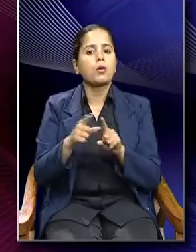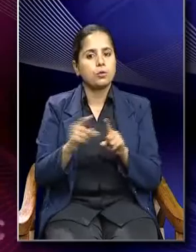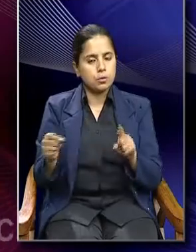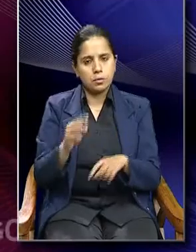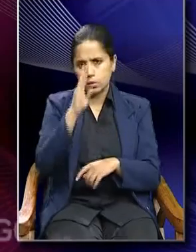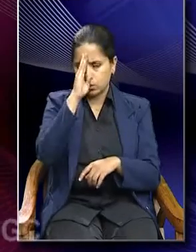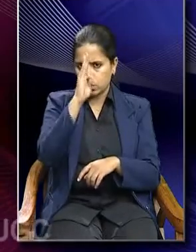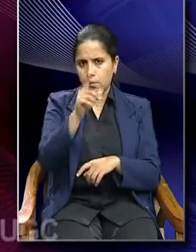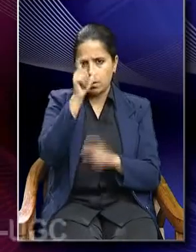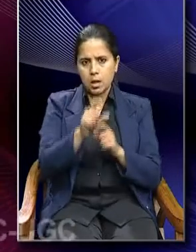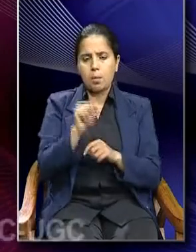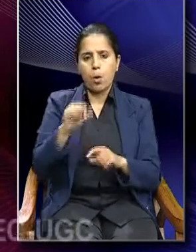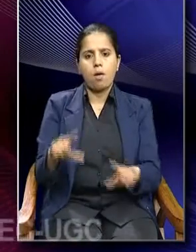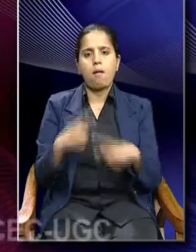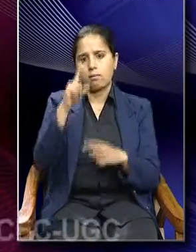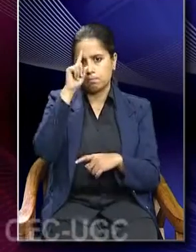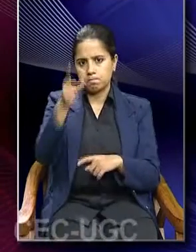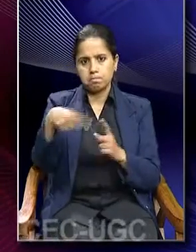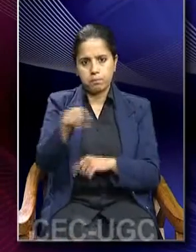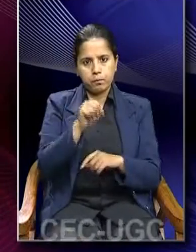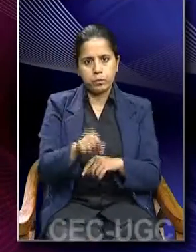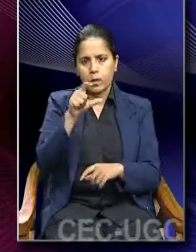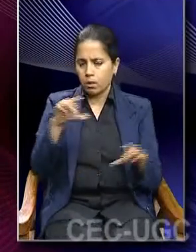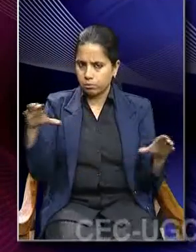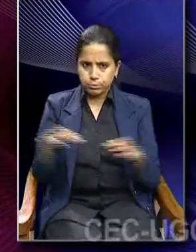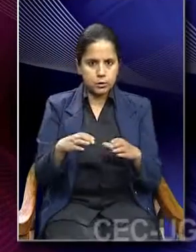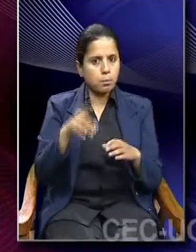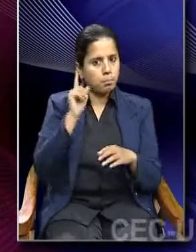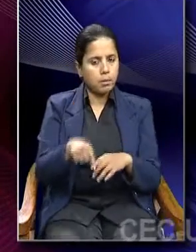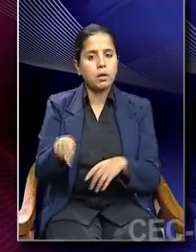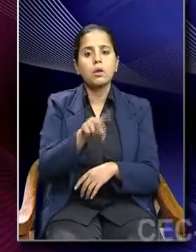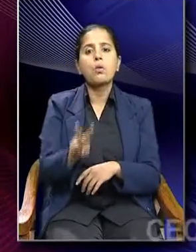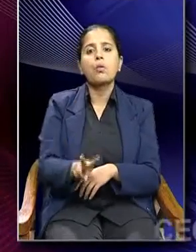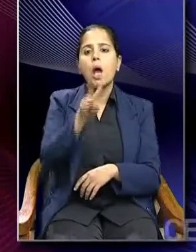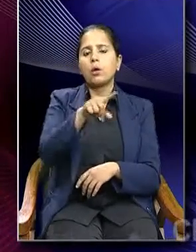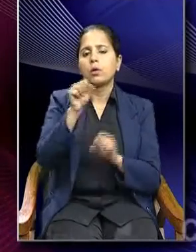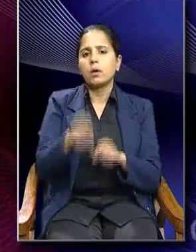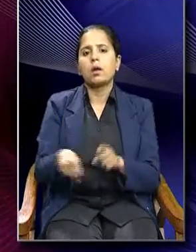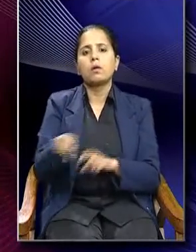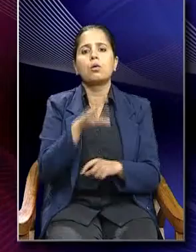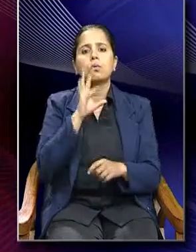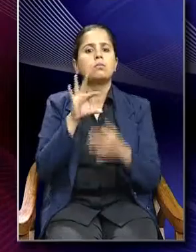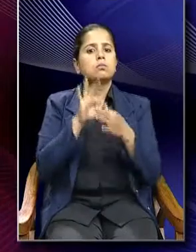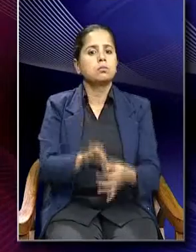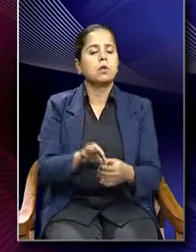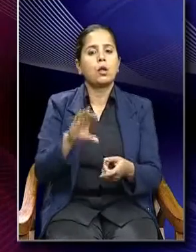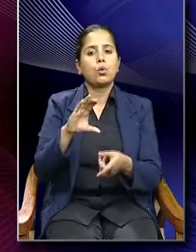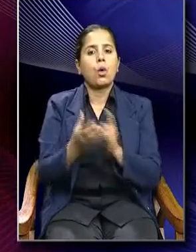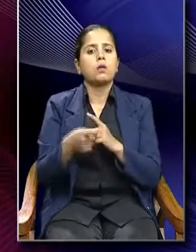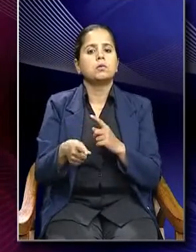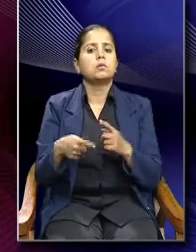directs people's life, and bind people together. Values can also be referred as cultural